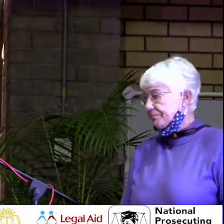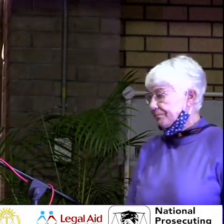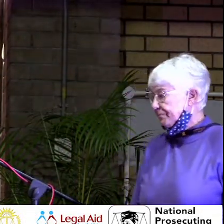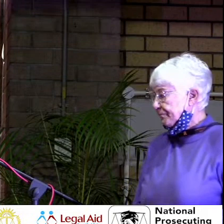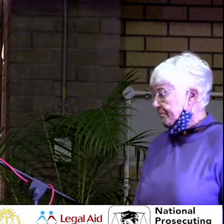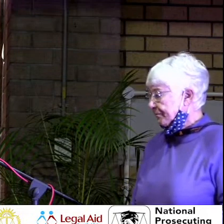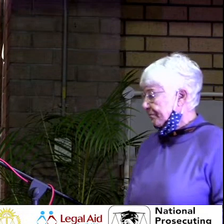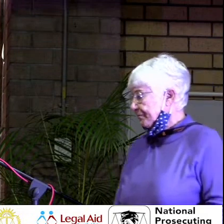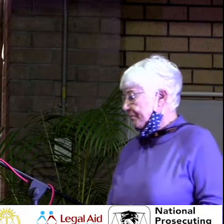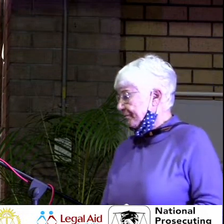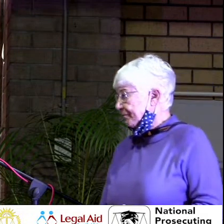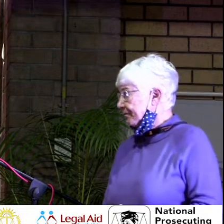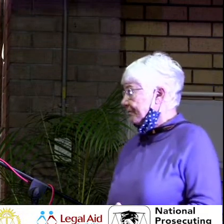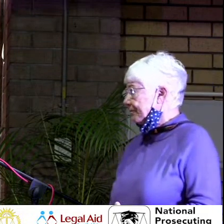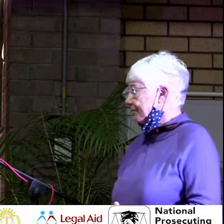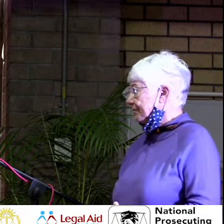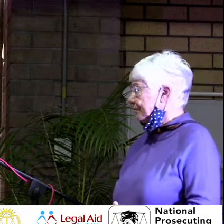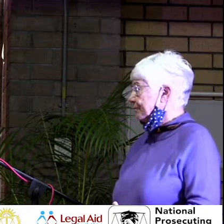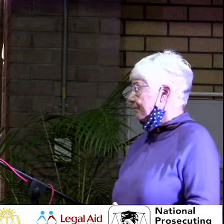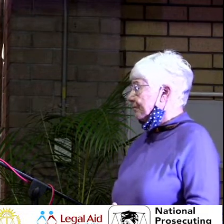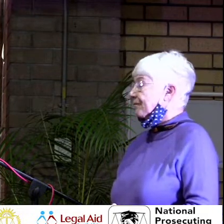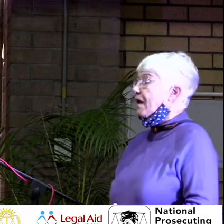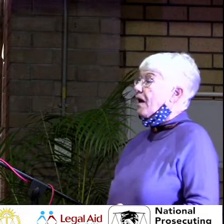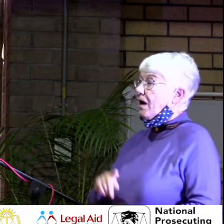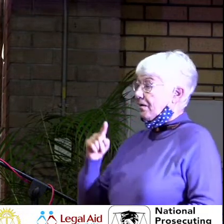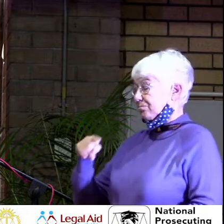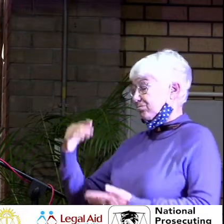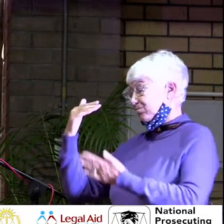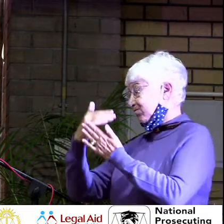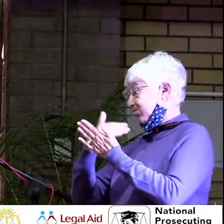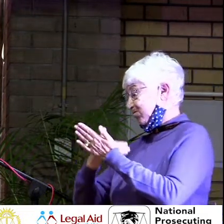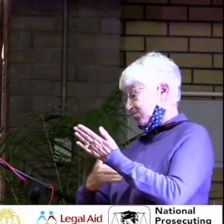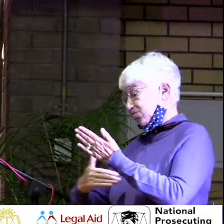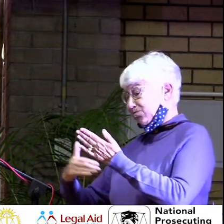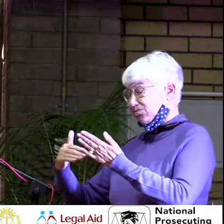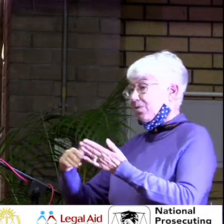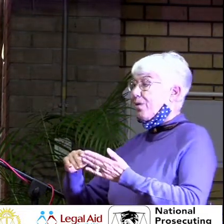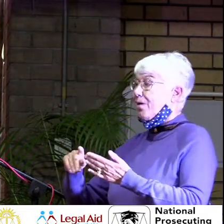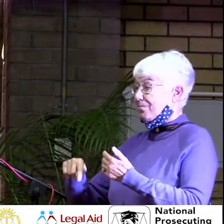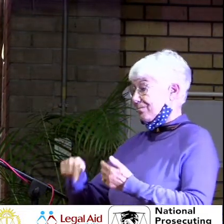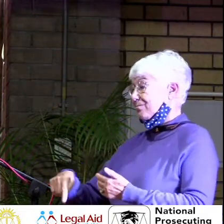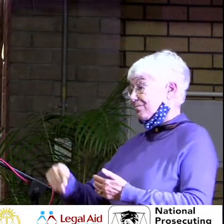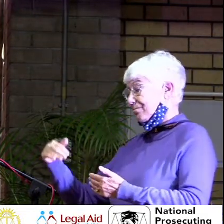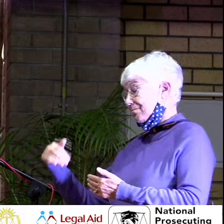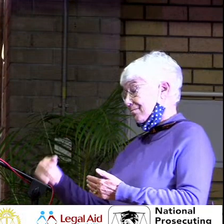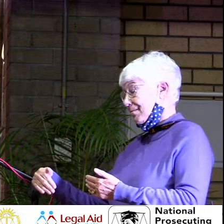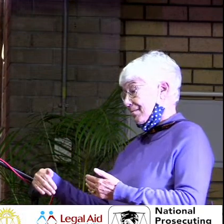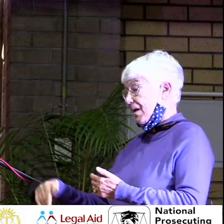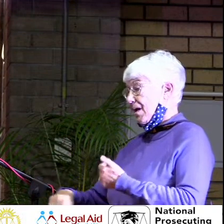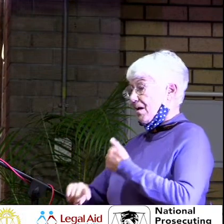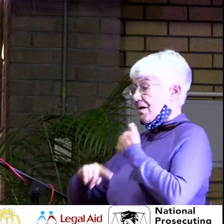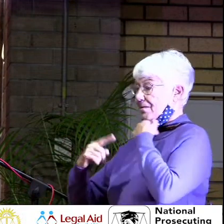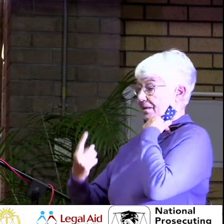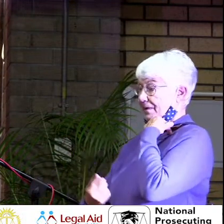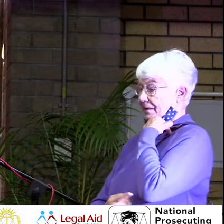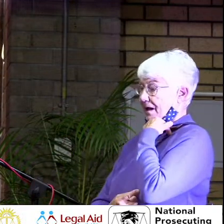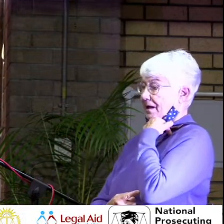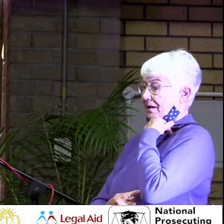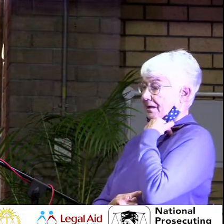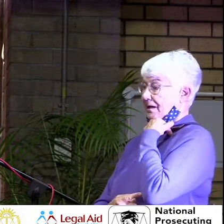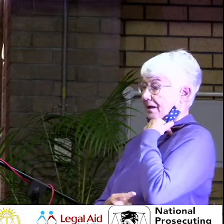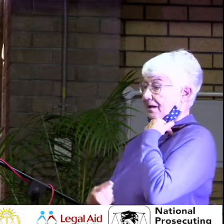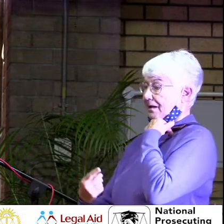at almost the end tail of the program, it means that that is where we belong. We are on the receiving